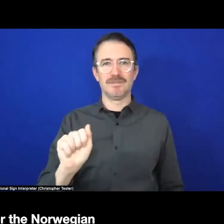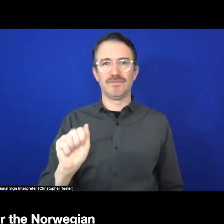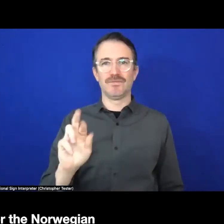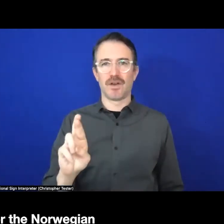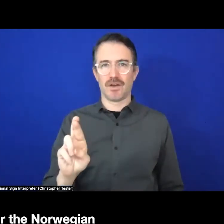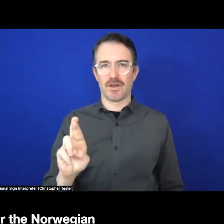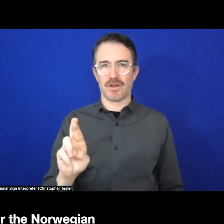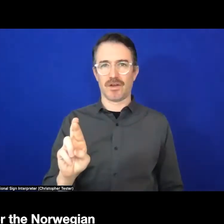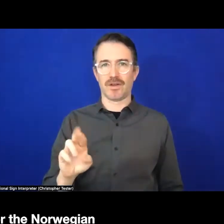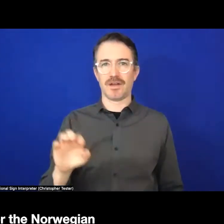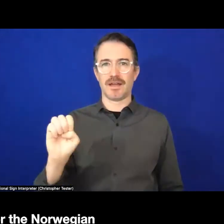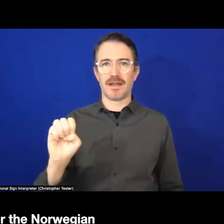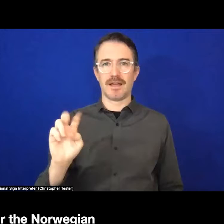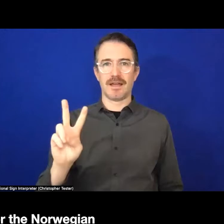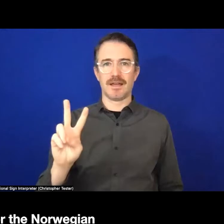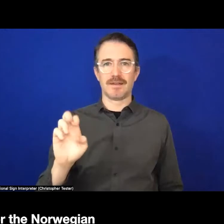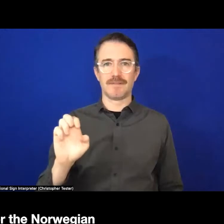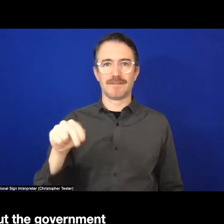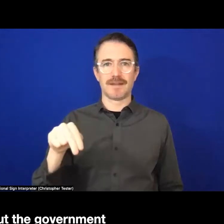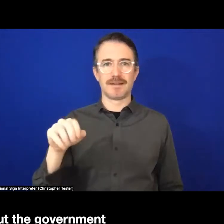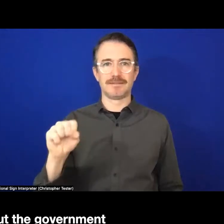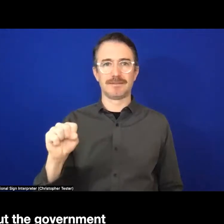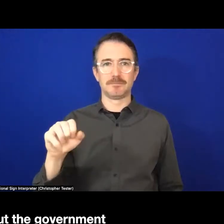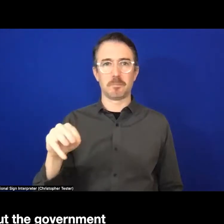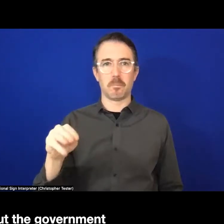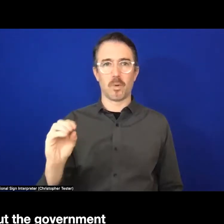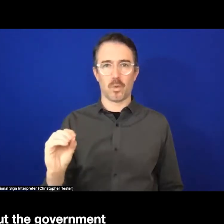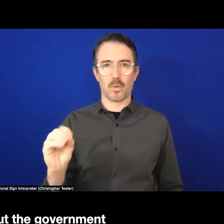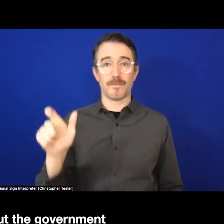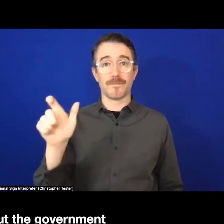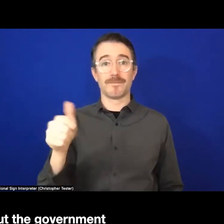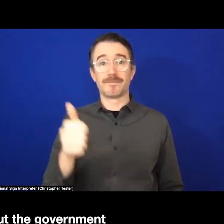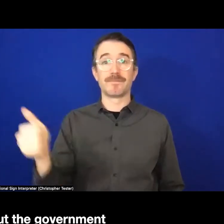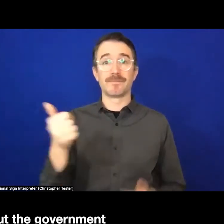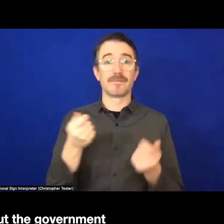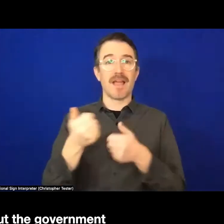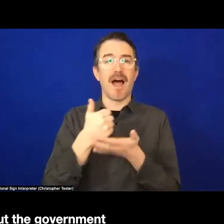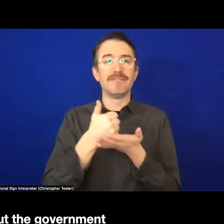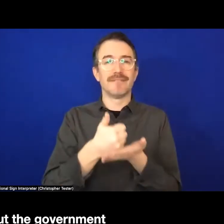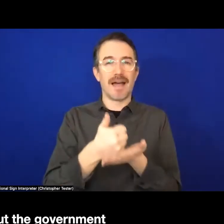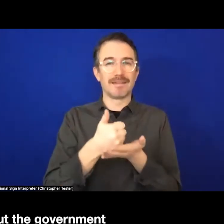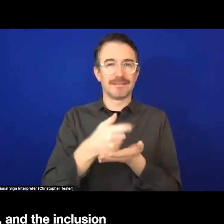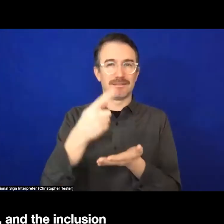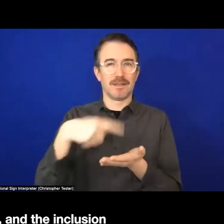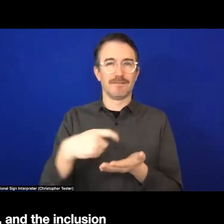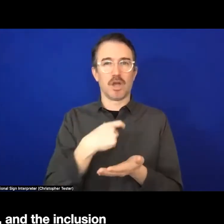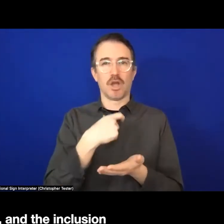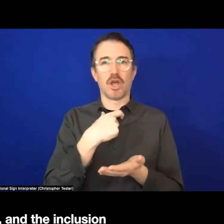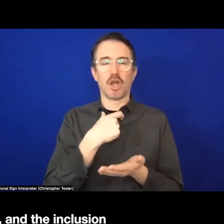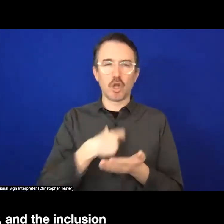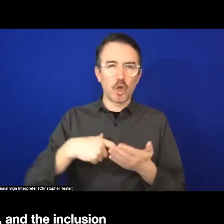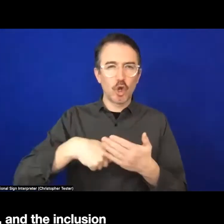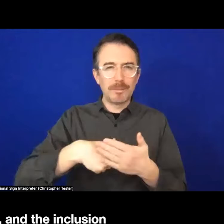Evans-Moore is a senior advisor for the Norwegian Agency for Development Cooperation. He's going to talk about the government of Norway's commitment to